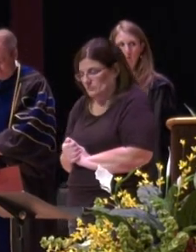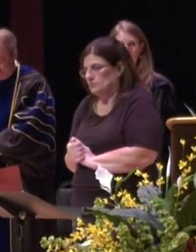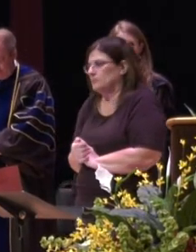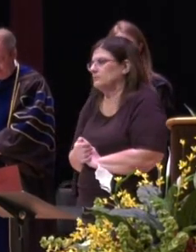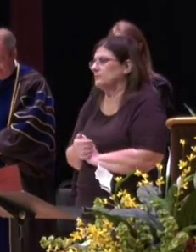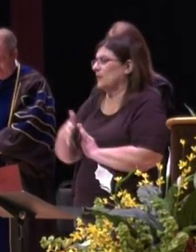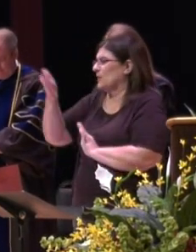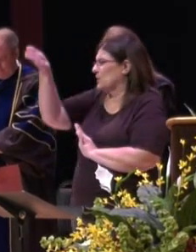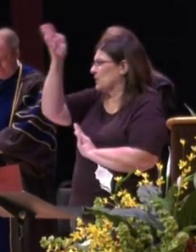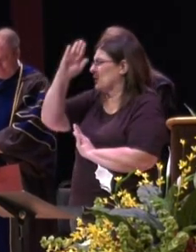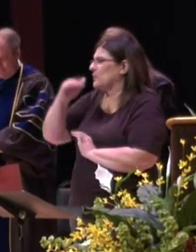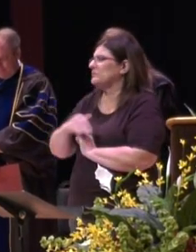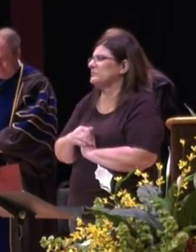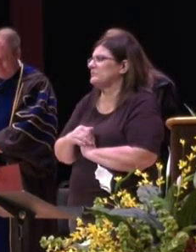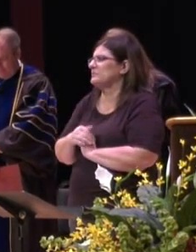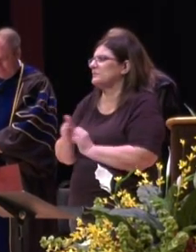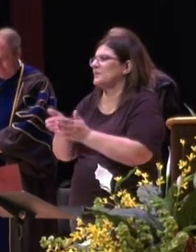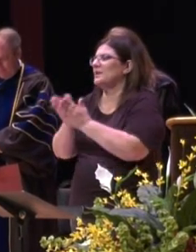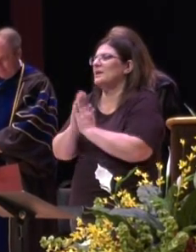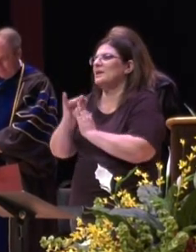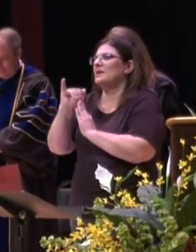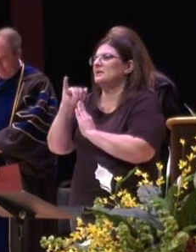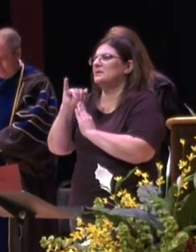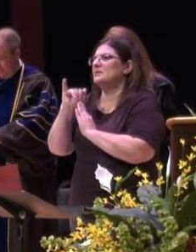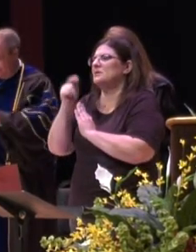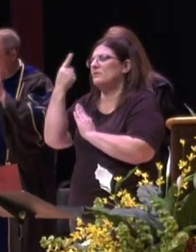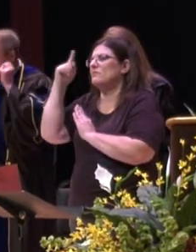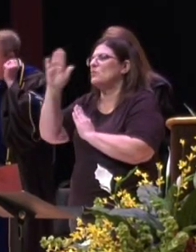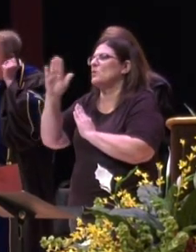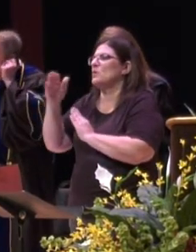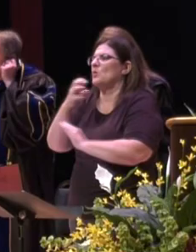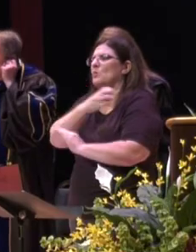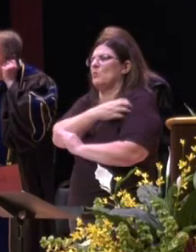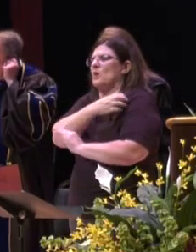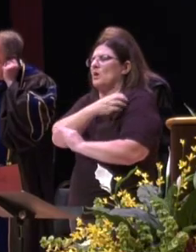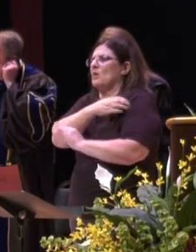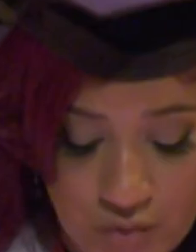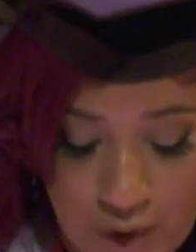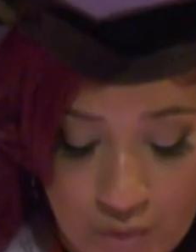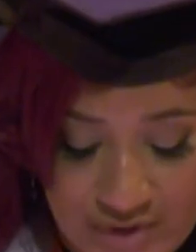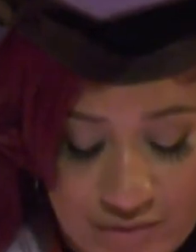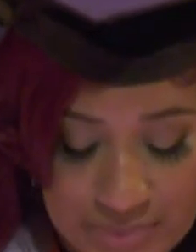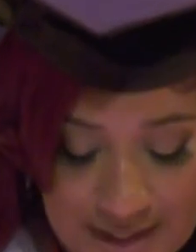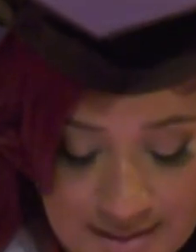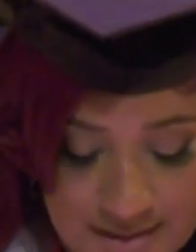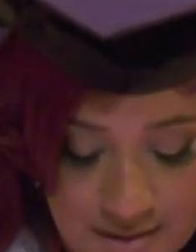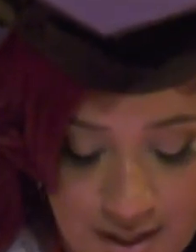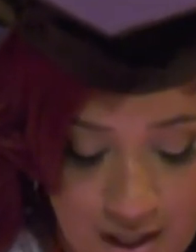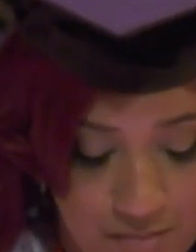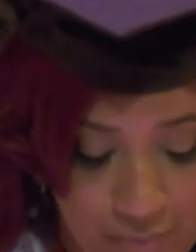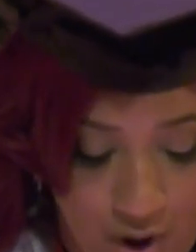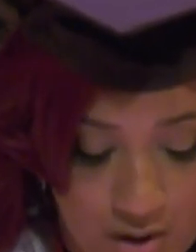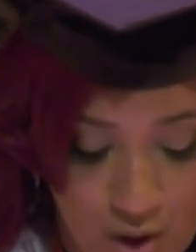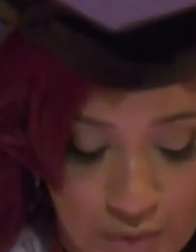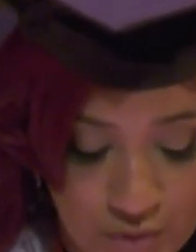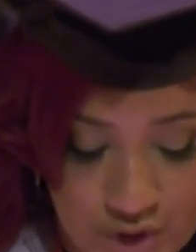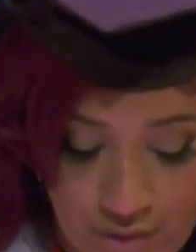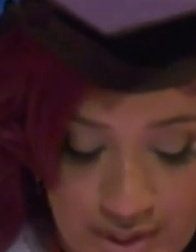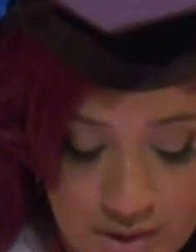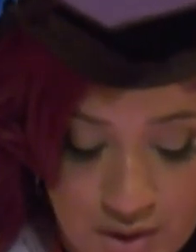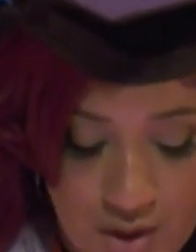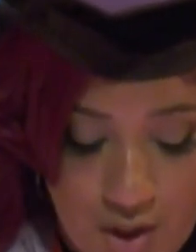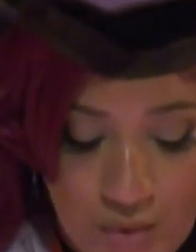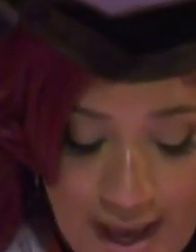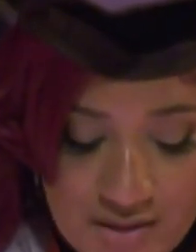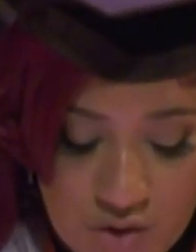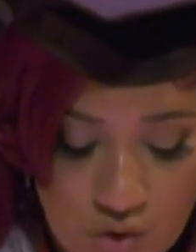Dear Heavenly Father, we ask that you for your powerful protection over our lives as we go different places and embark on new